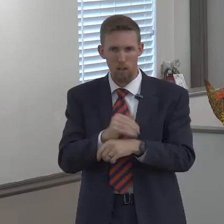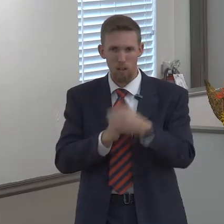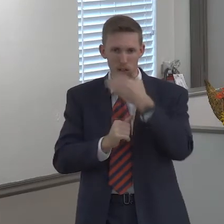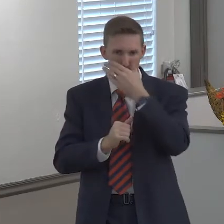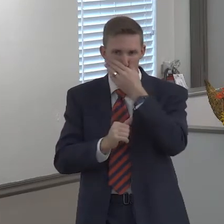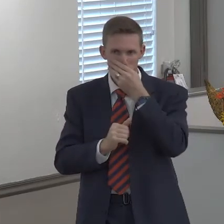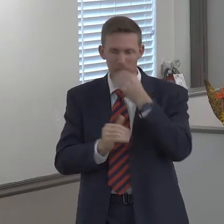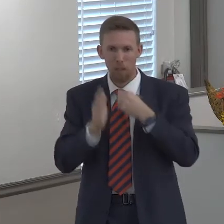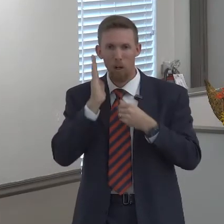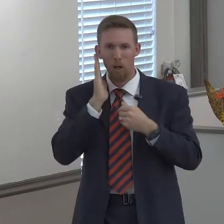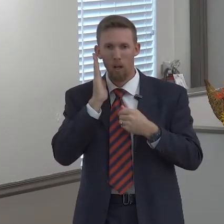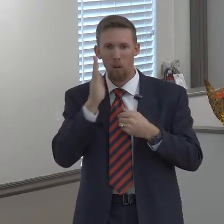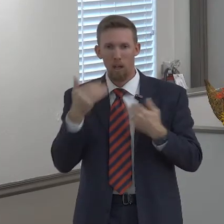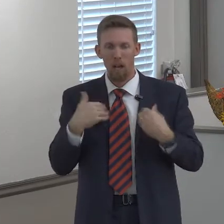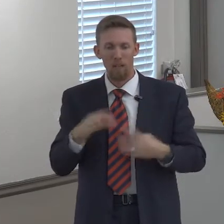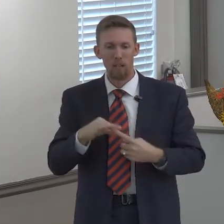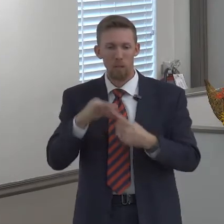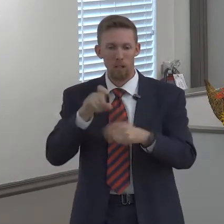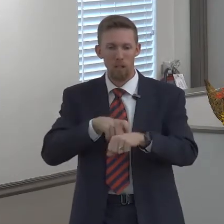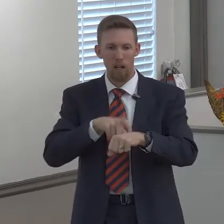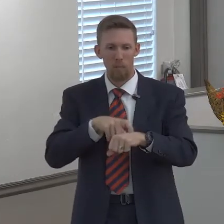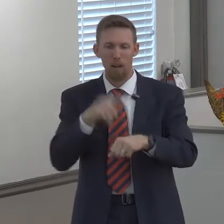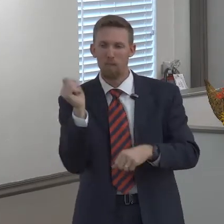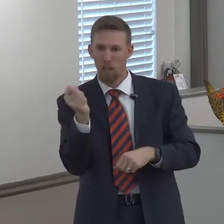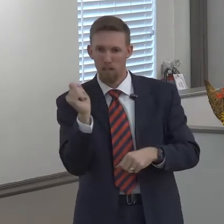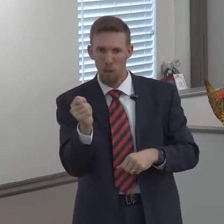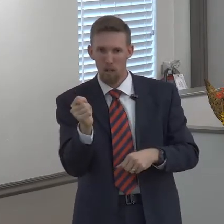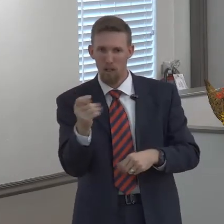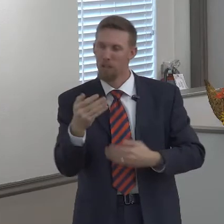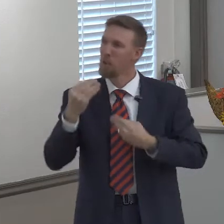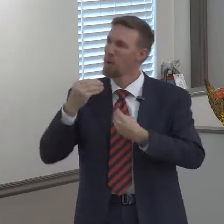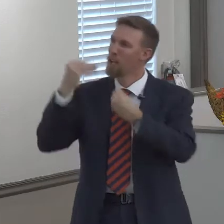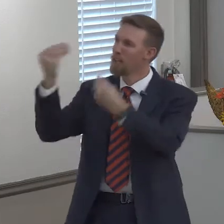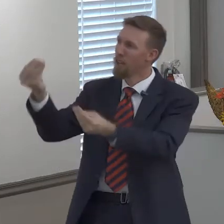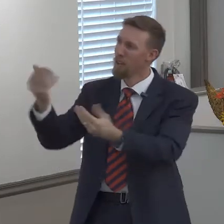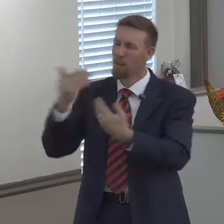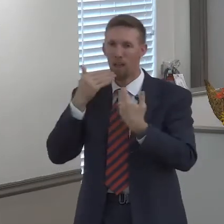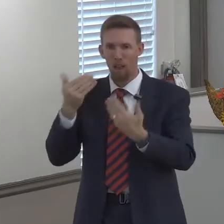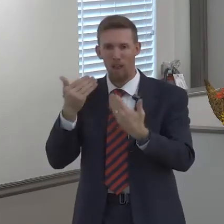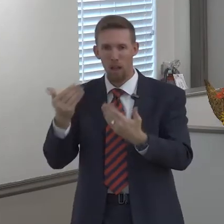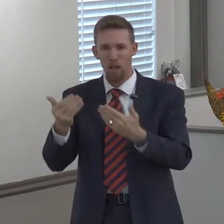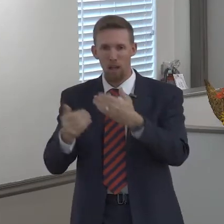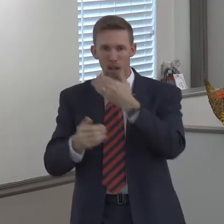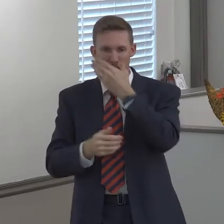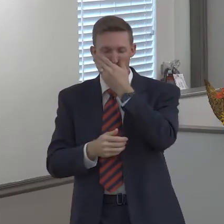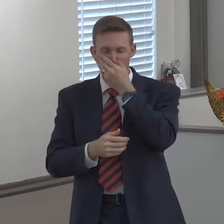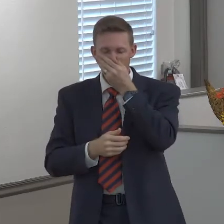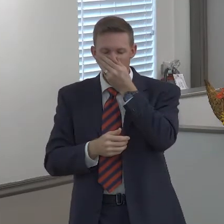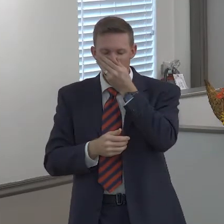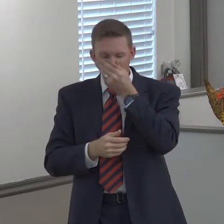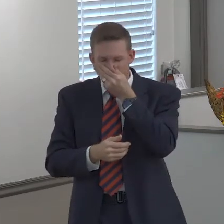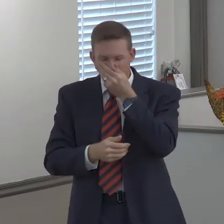the Lord. Seek the Lord with His strength. Seek His face